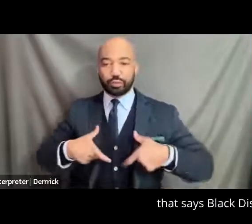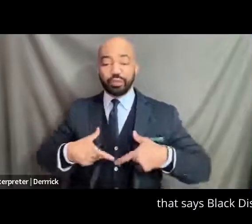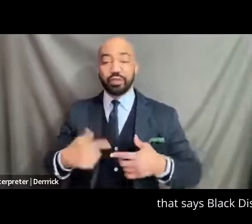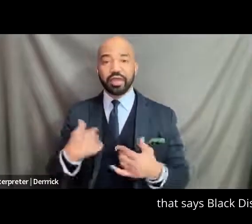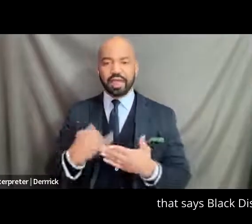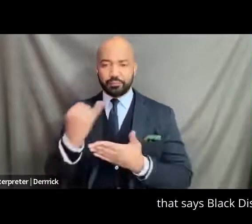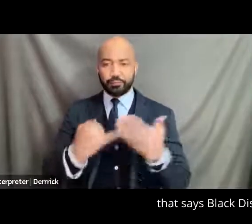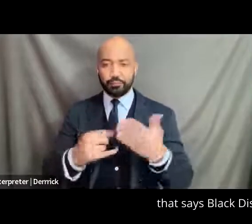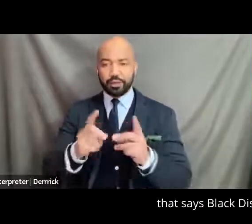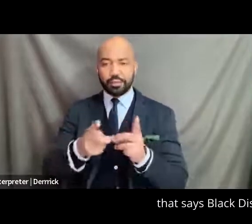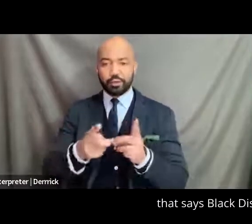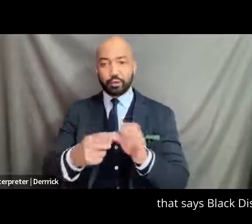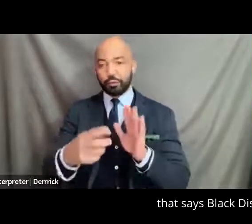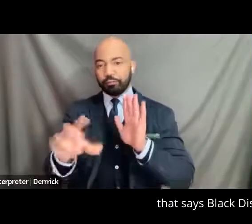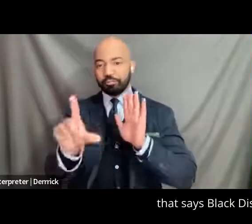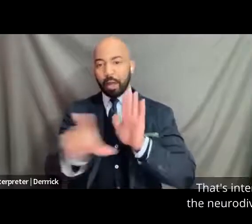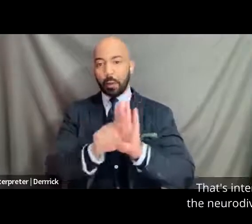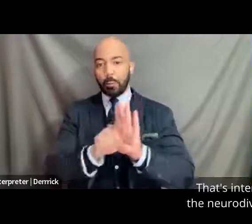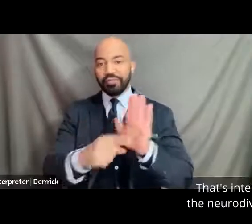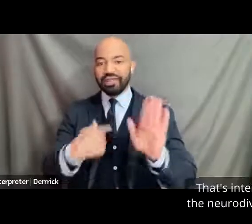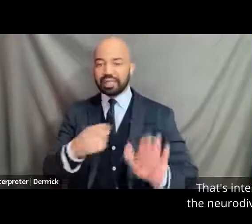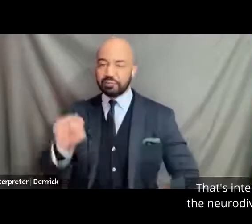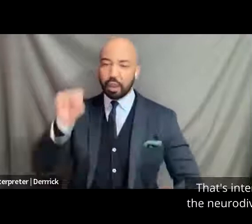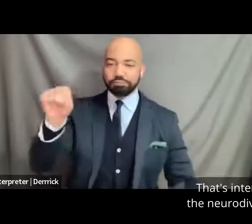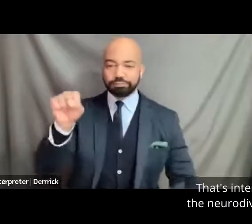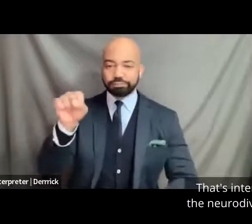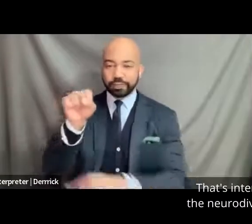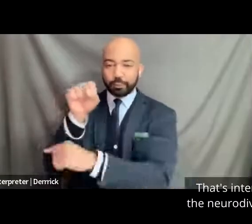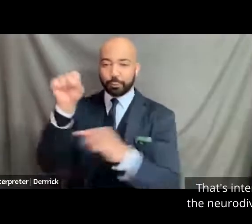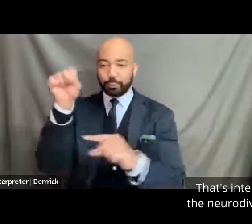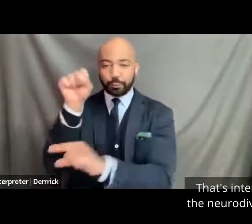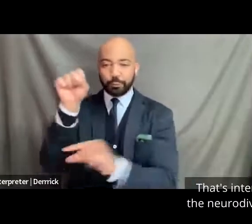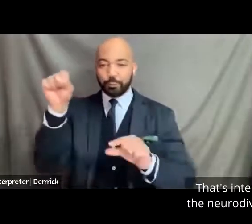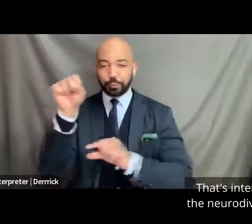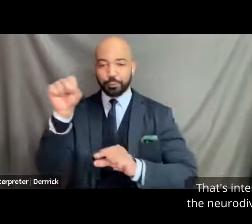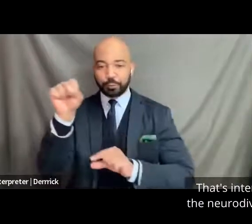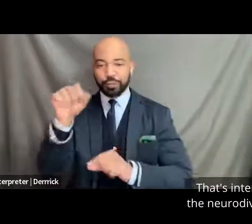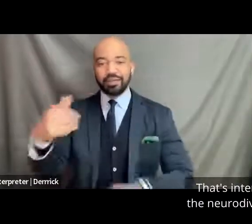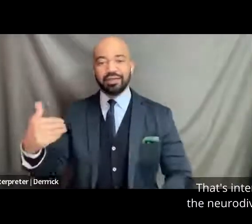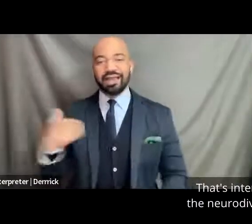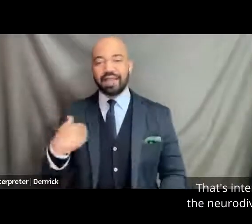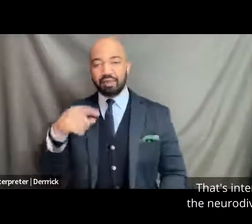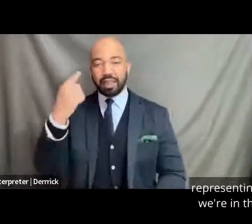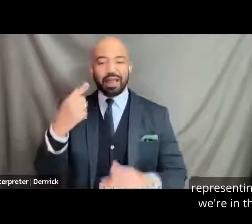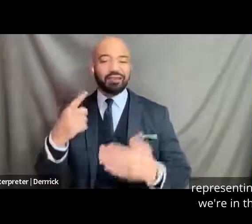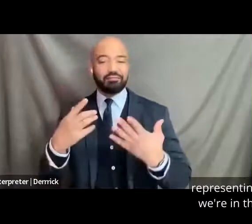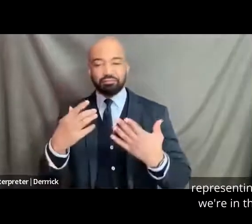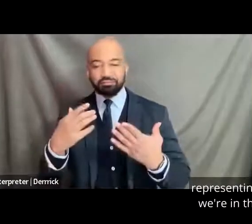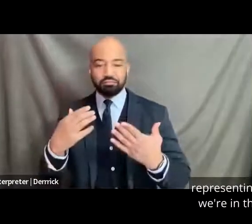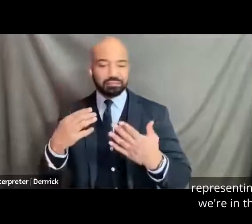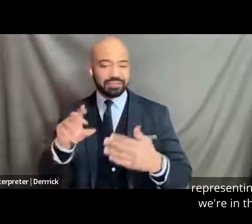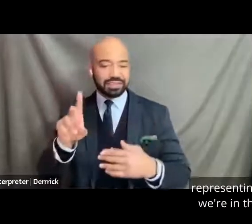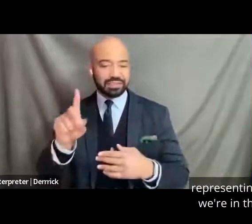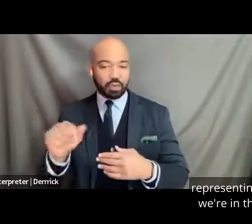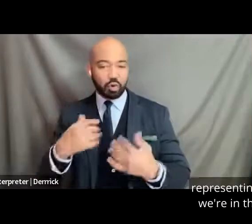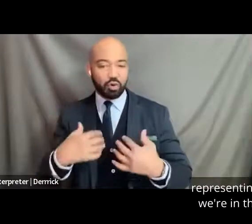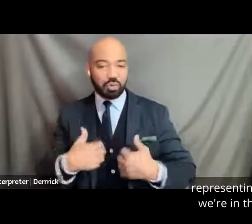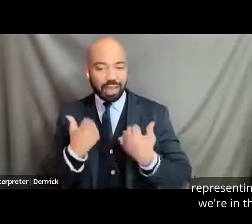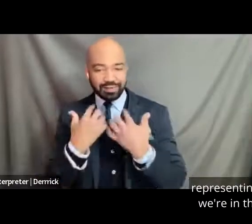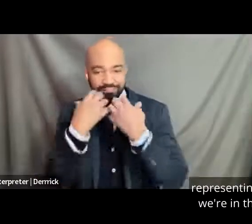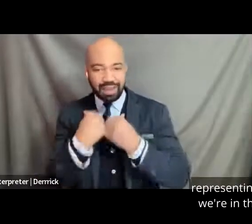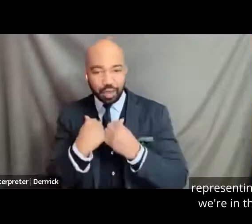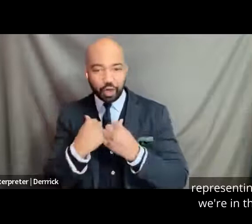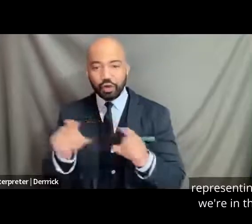that says black disabled lives matter that's intersected with the neurodiversity symbol um representing that you